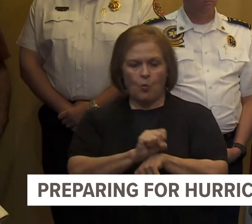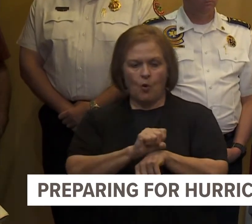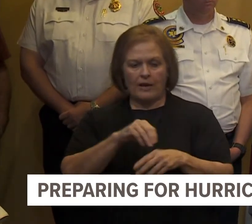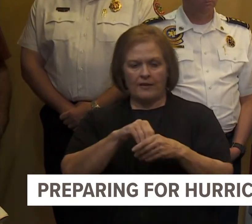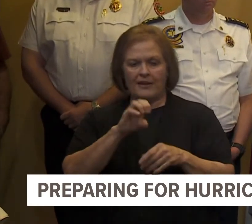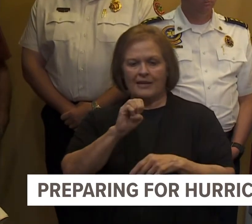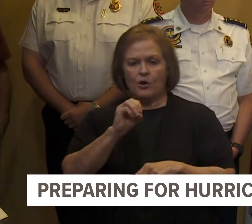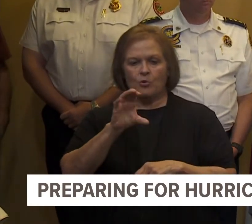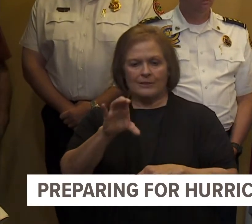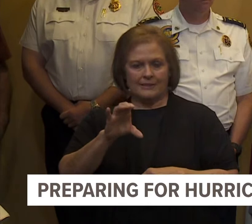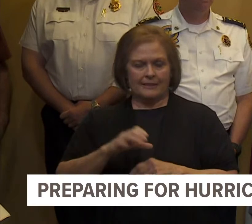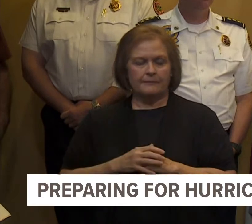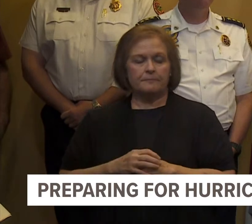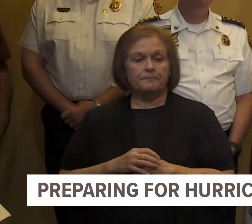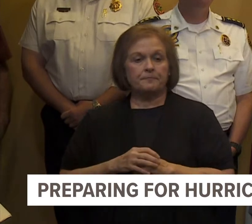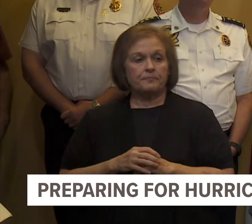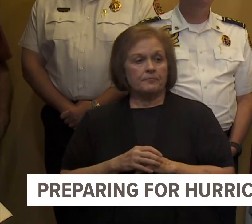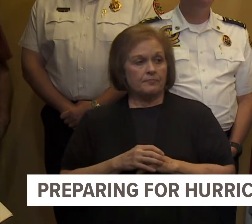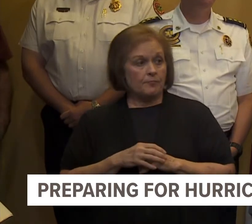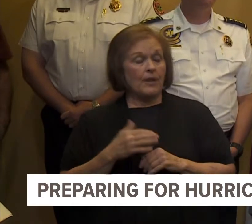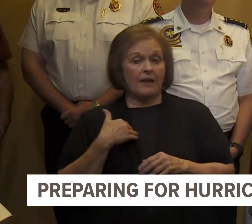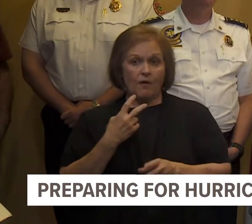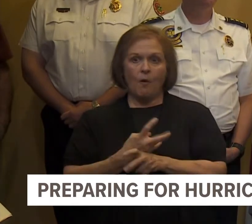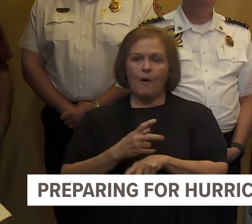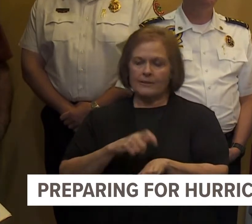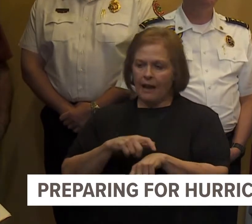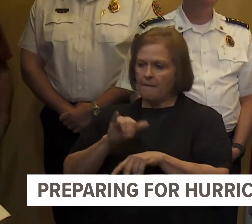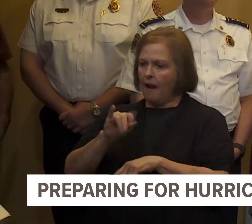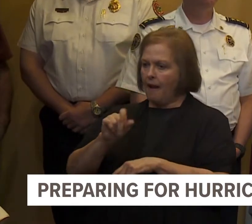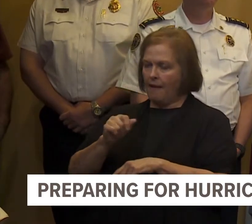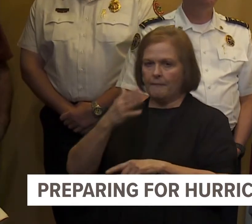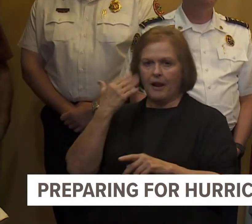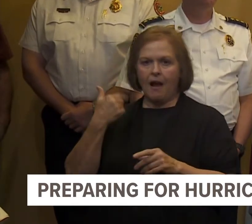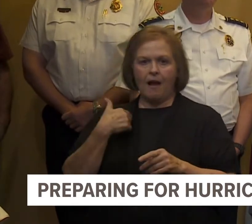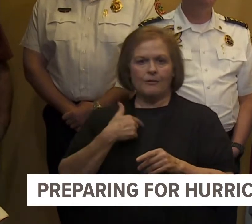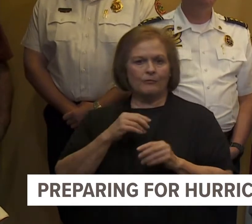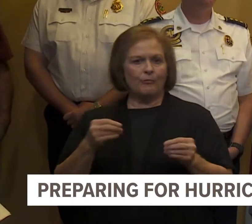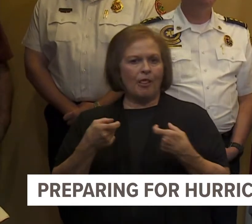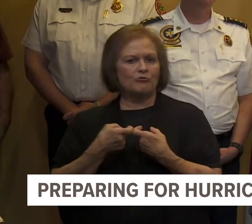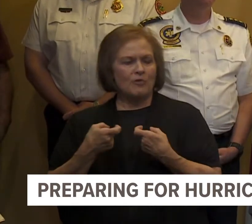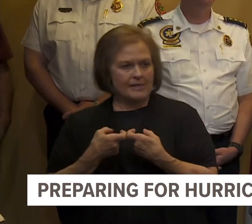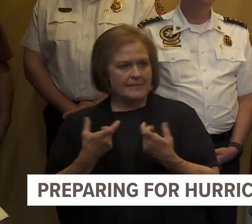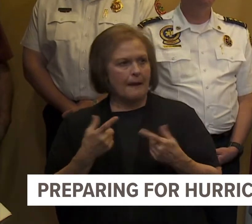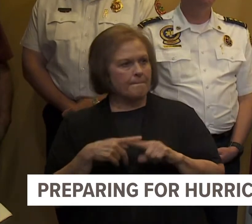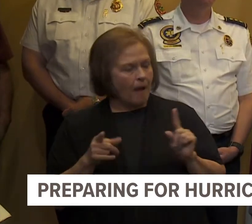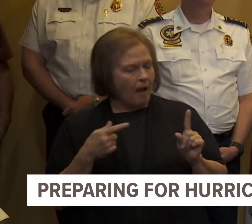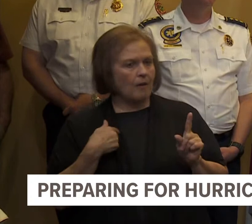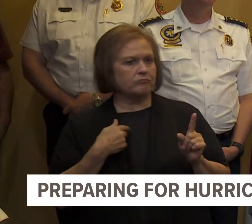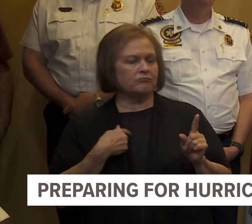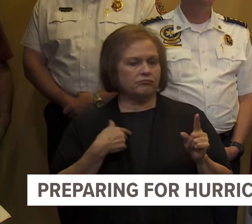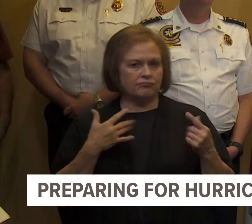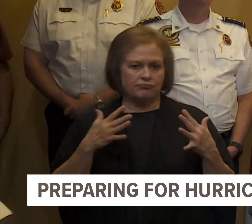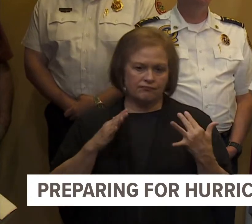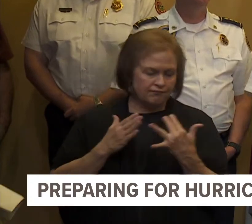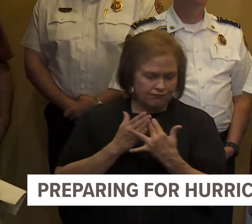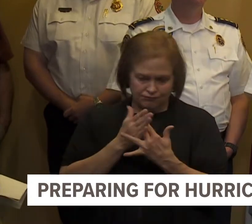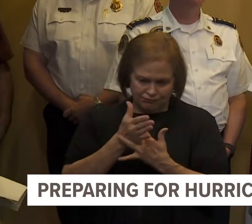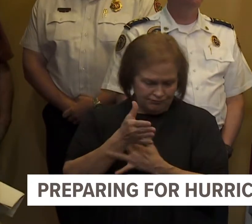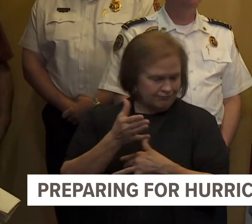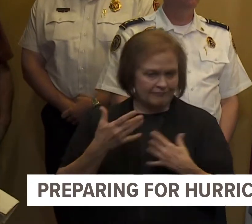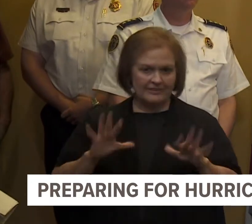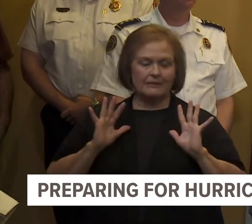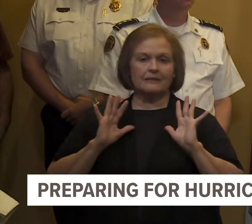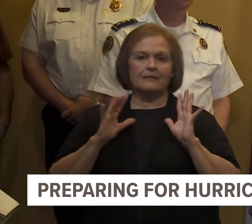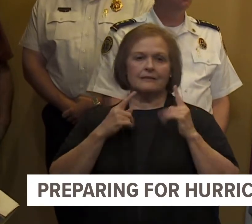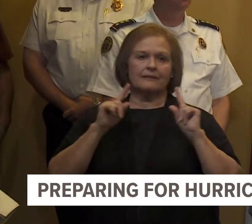functioning. We had a tough time doing Ida when we lost power, but we made it through it. So, it just goes to tell